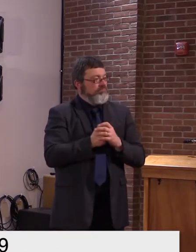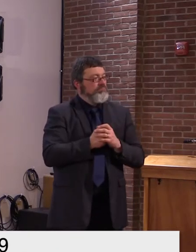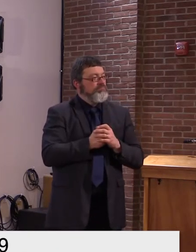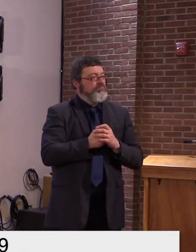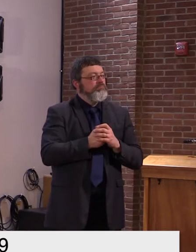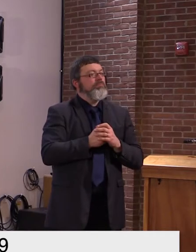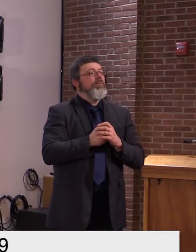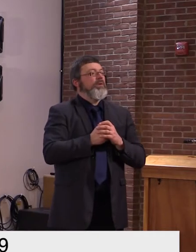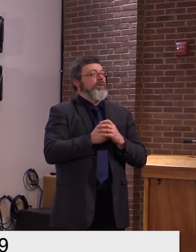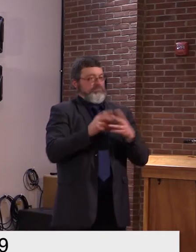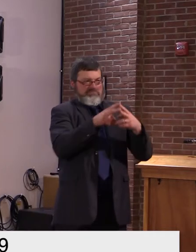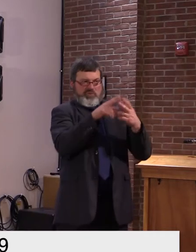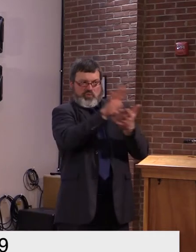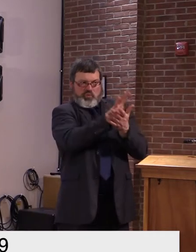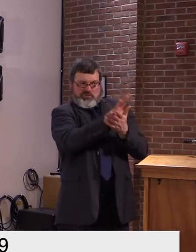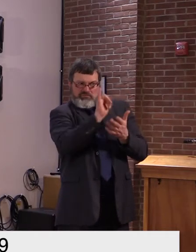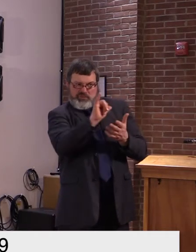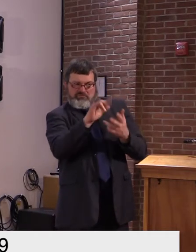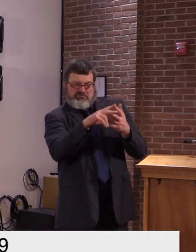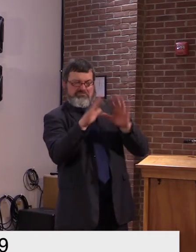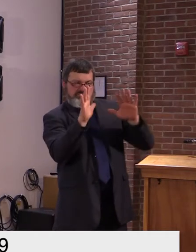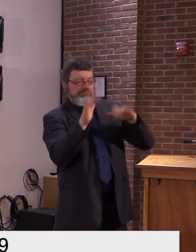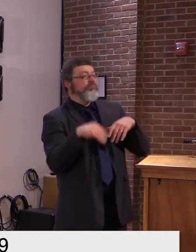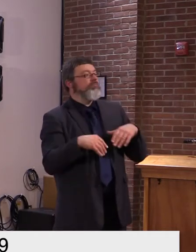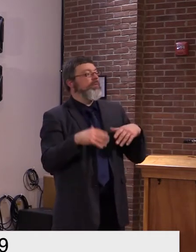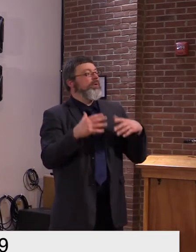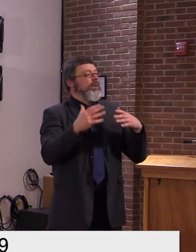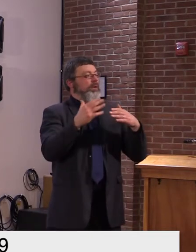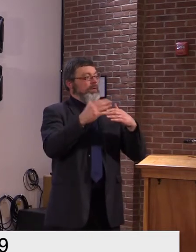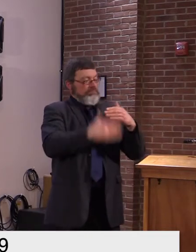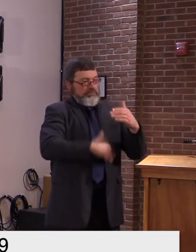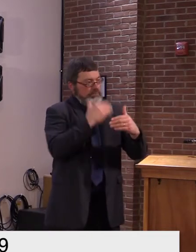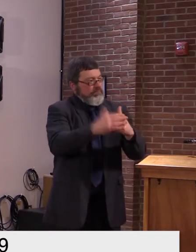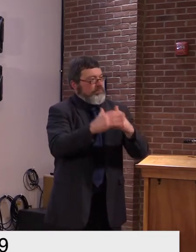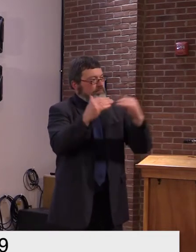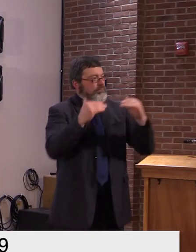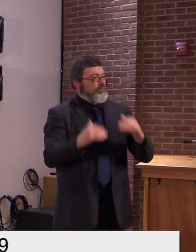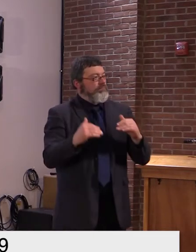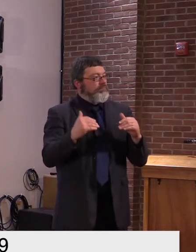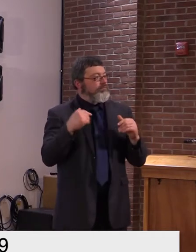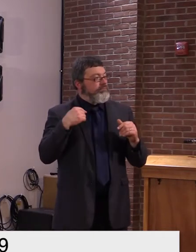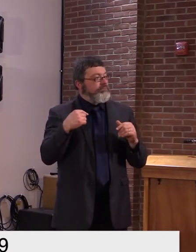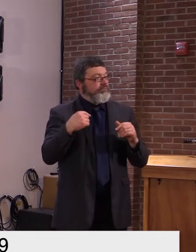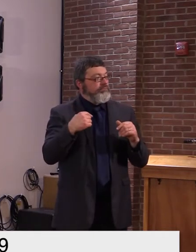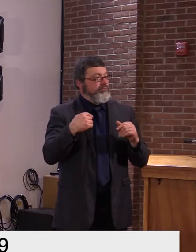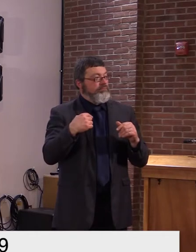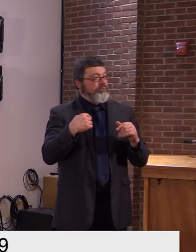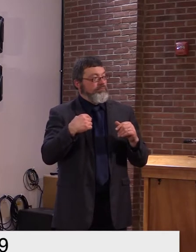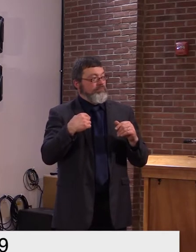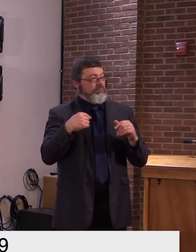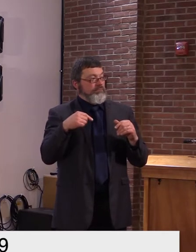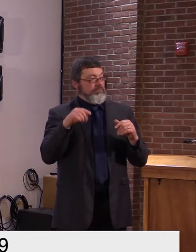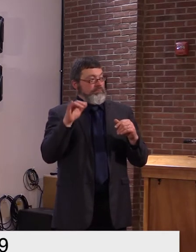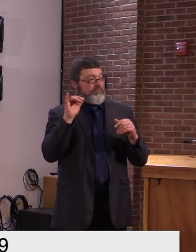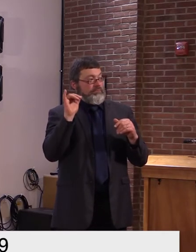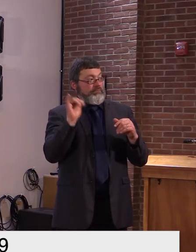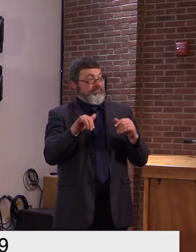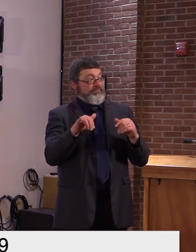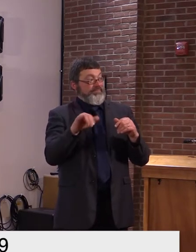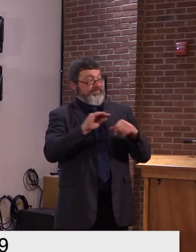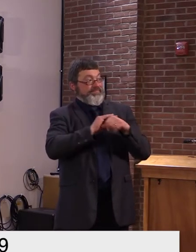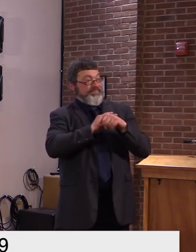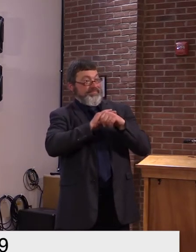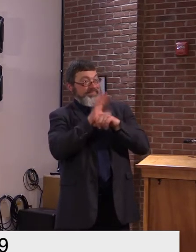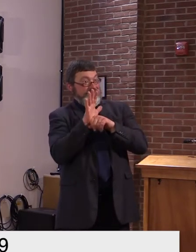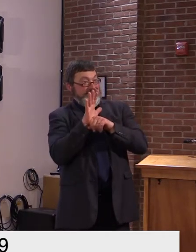we really had to act fast to slow a sudden surge in cases. We have thus far continued to lead New England in